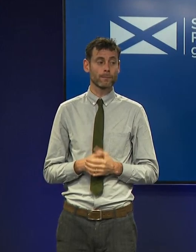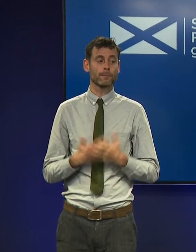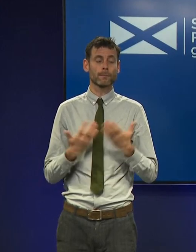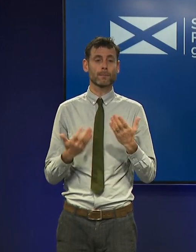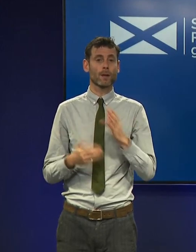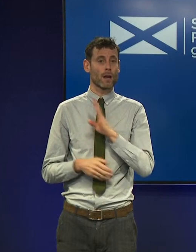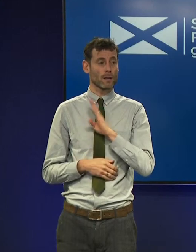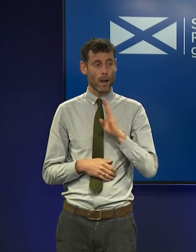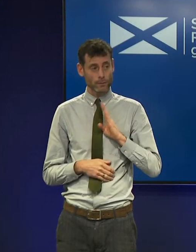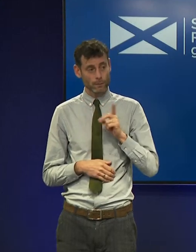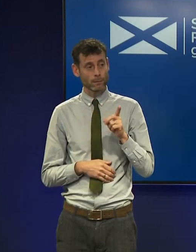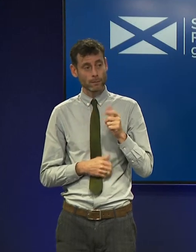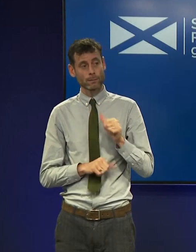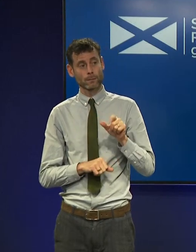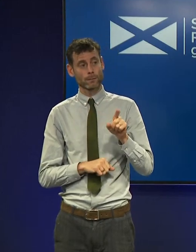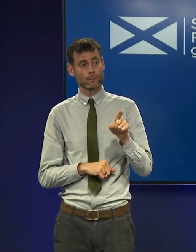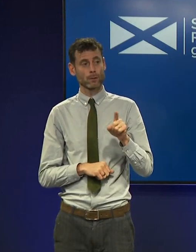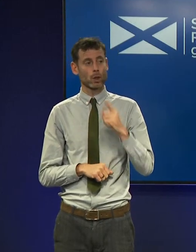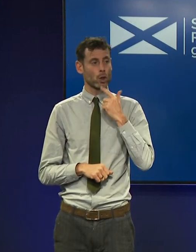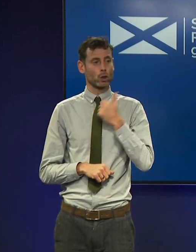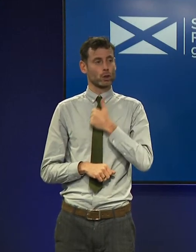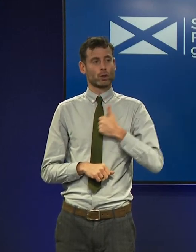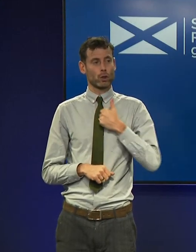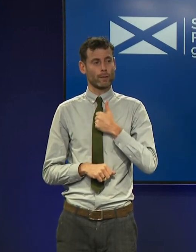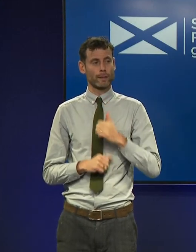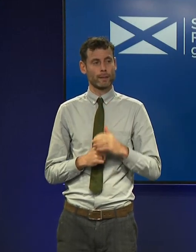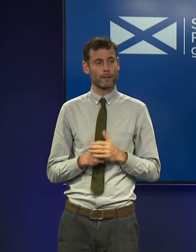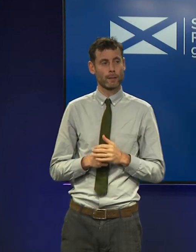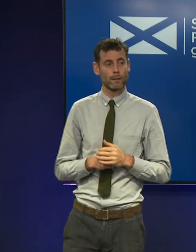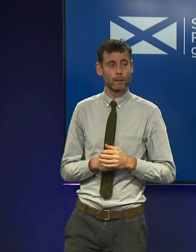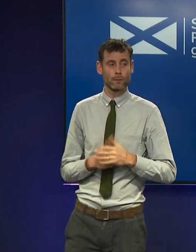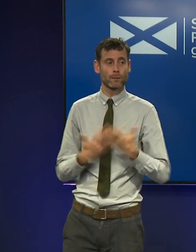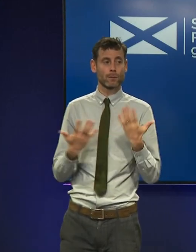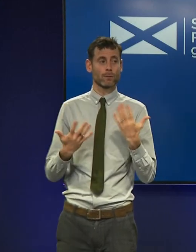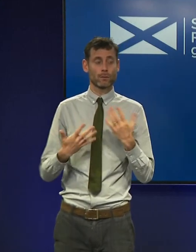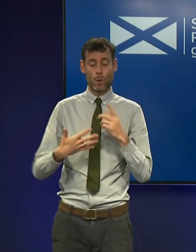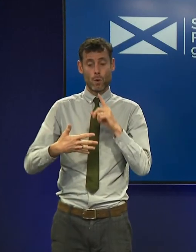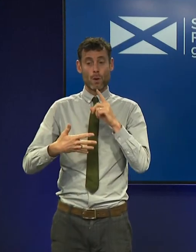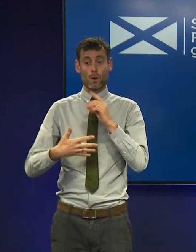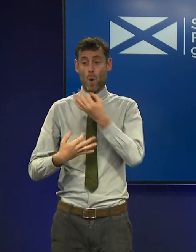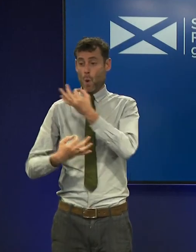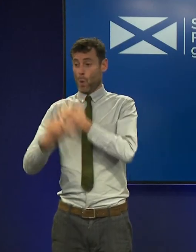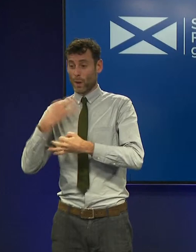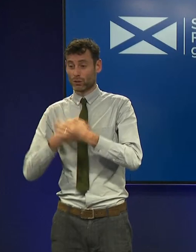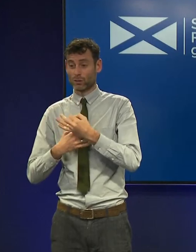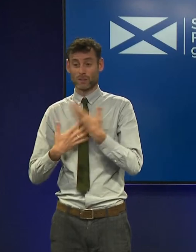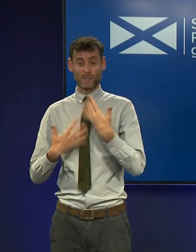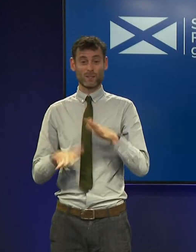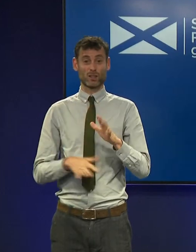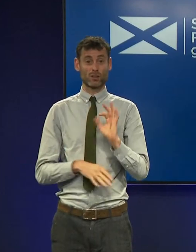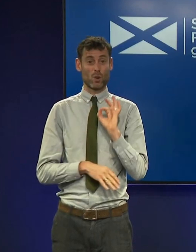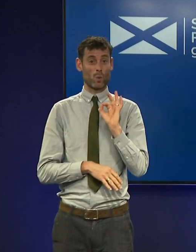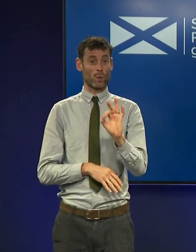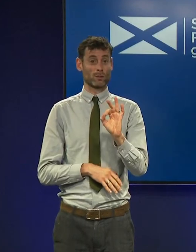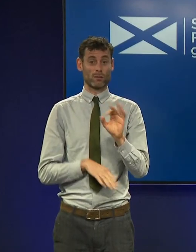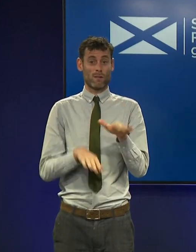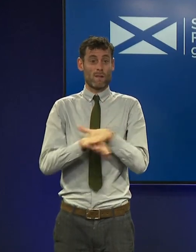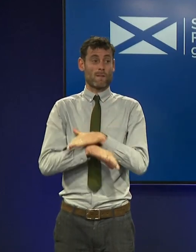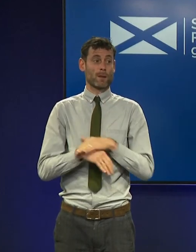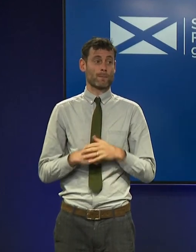Okay, I'm going to Sorry, First Minister. My apologies. Sorry, all my questions have been asked. Thank you. Thanks very much, Seb. Appreciate that. Grateful.